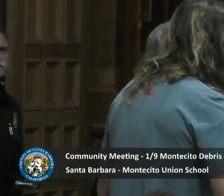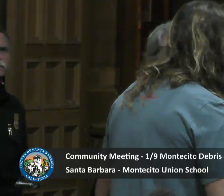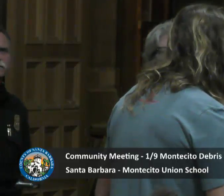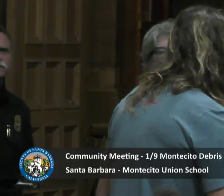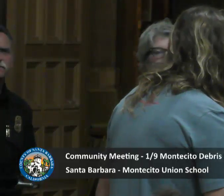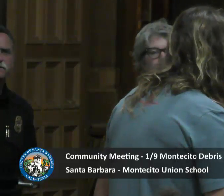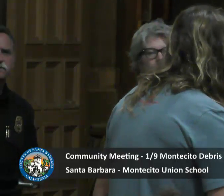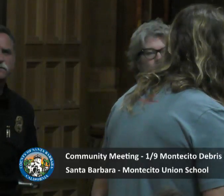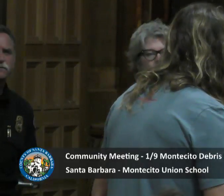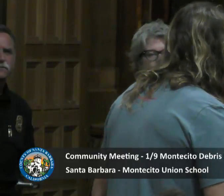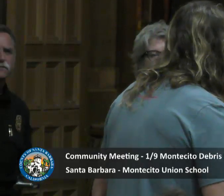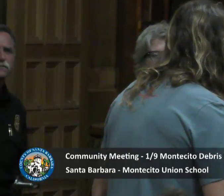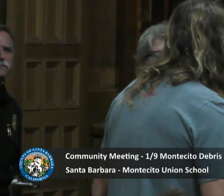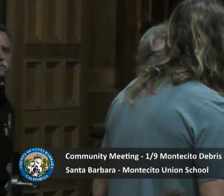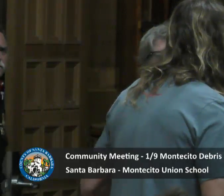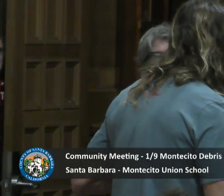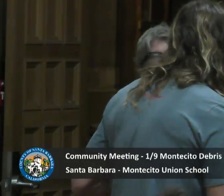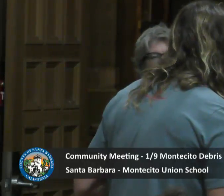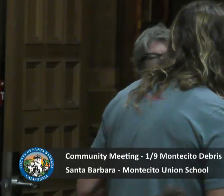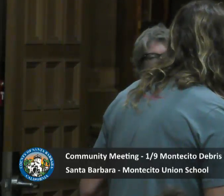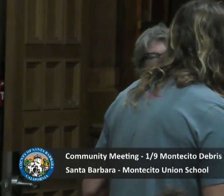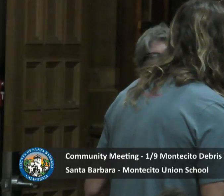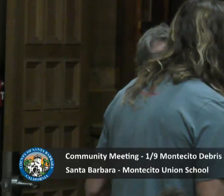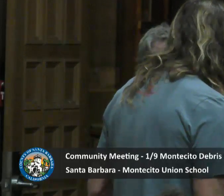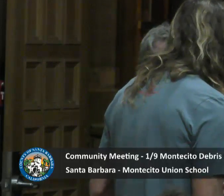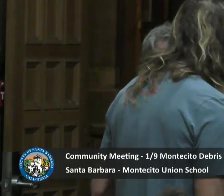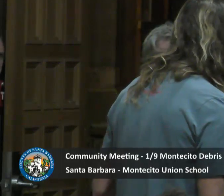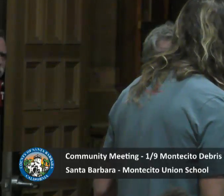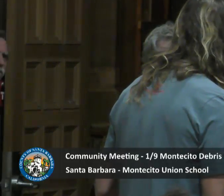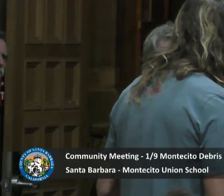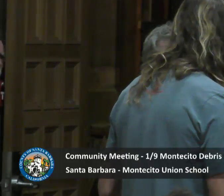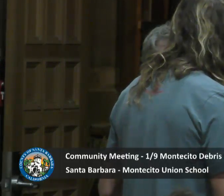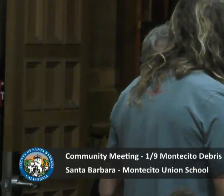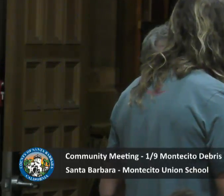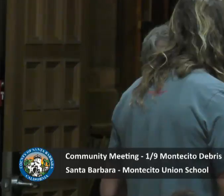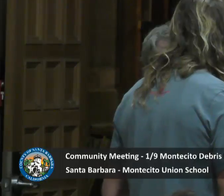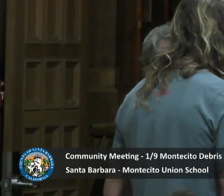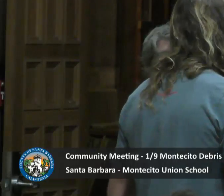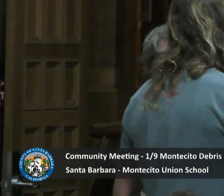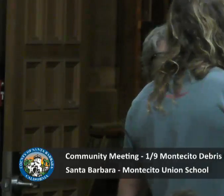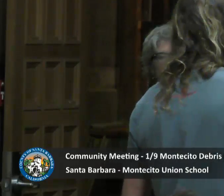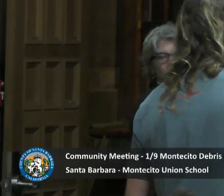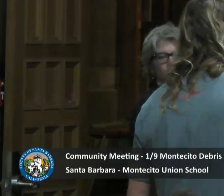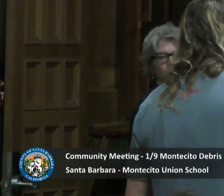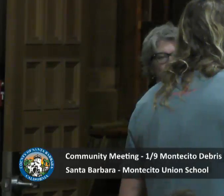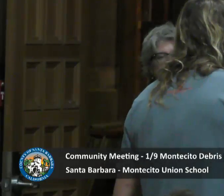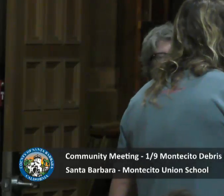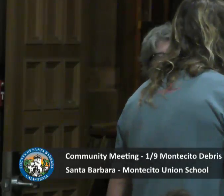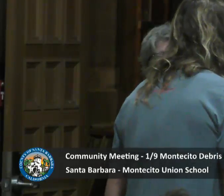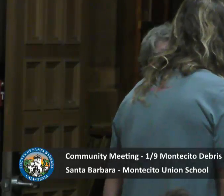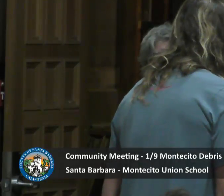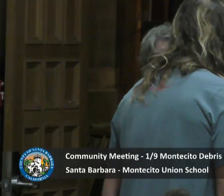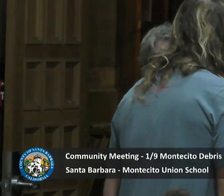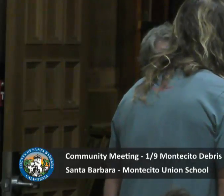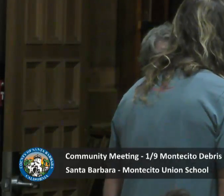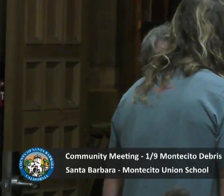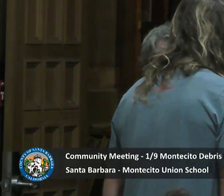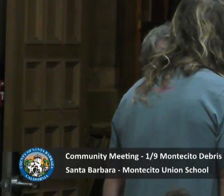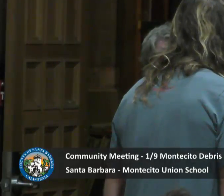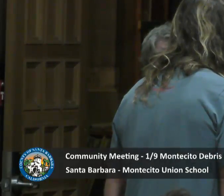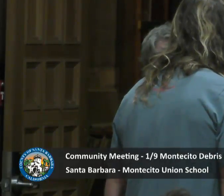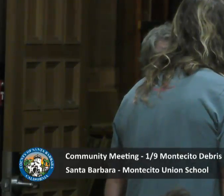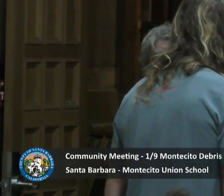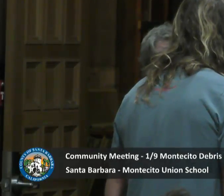It seemed like there was a little bit of a lack. No, what I noticed after the flood, we were in the backyard